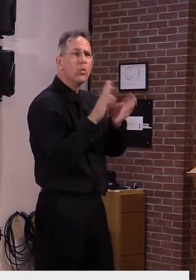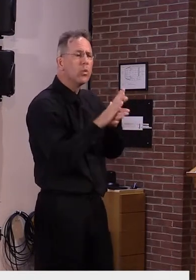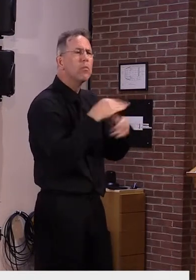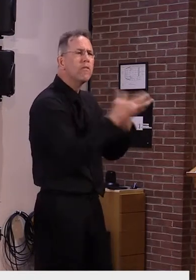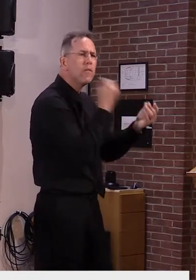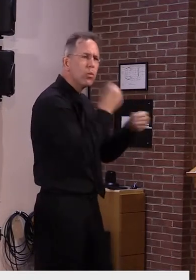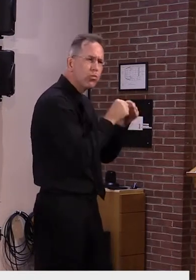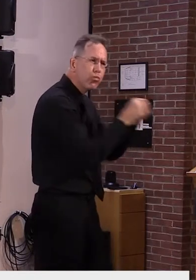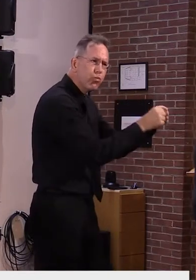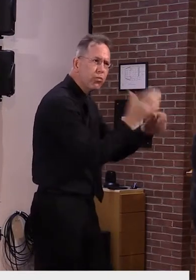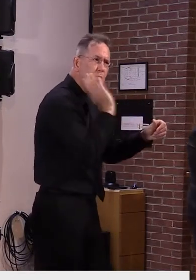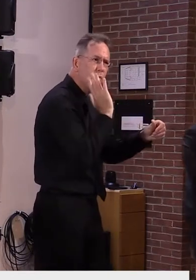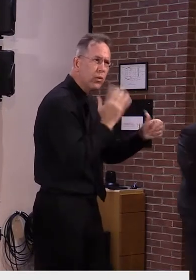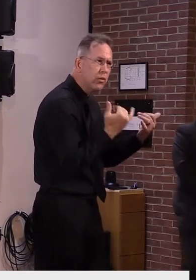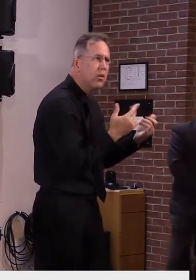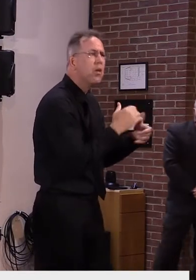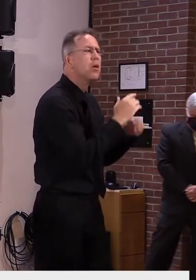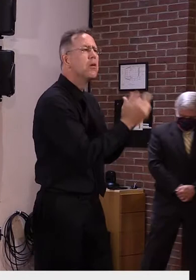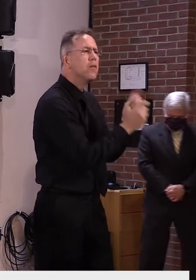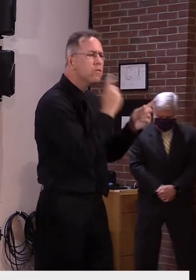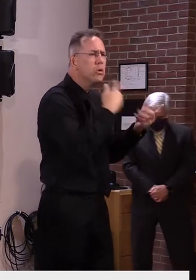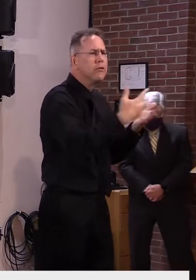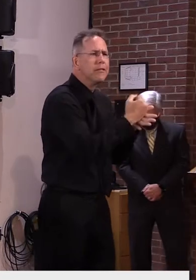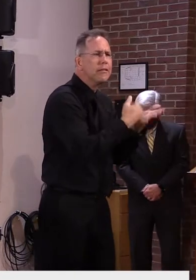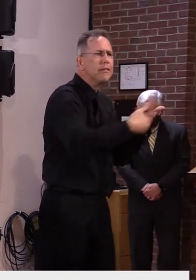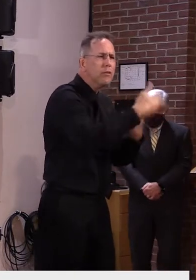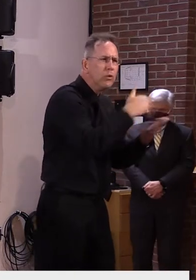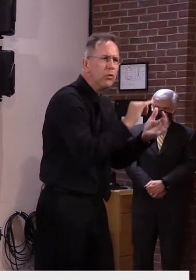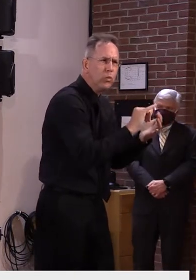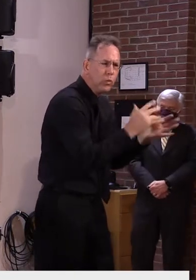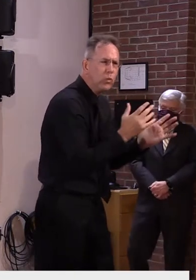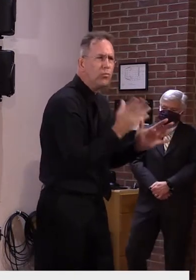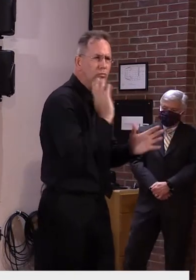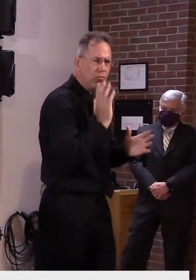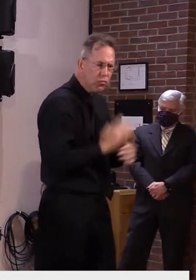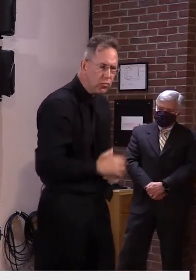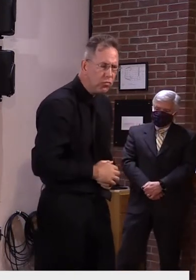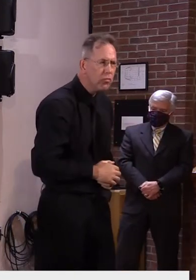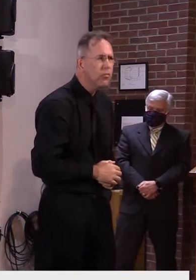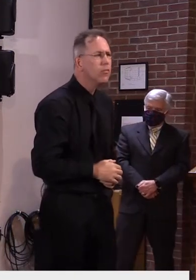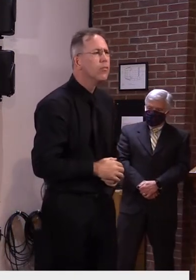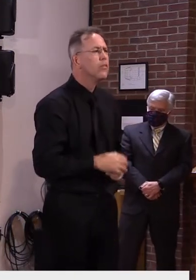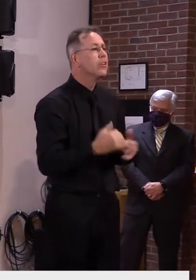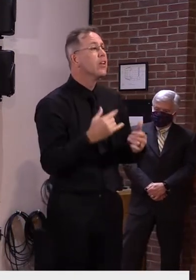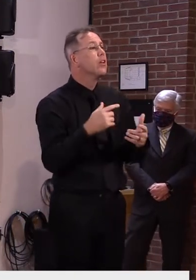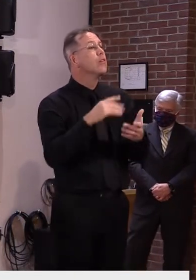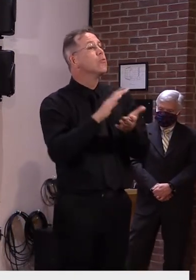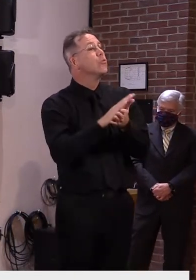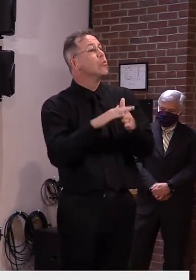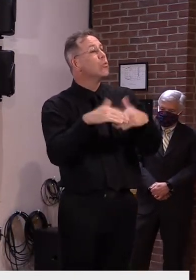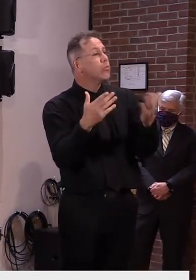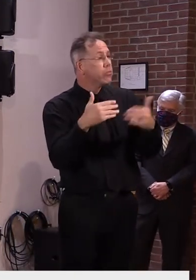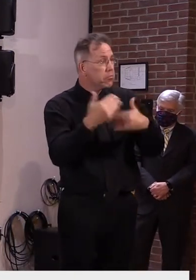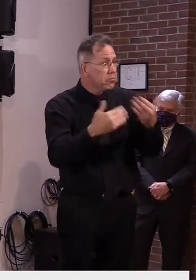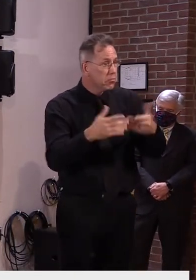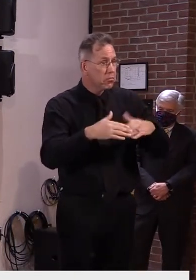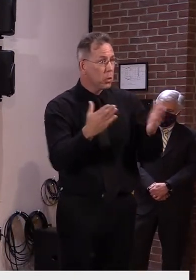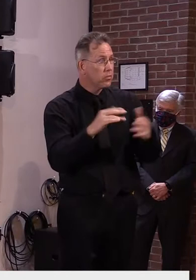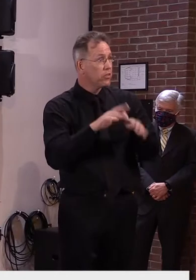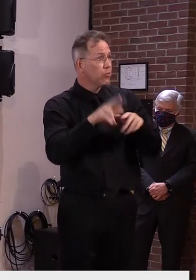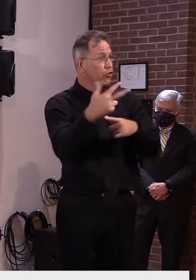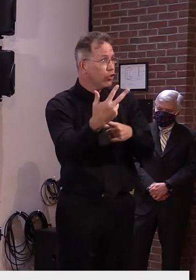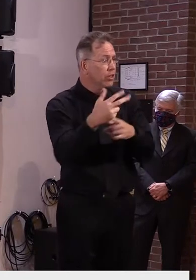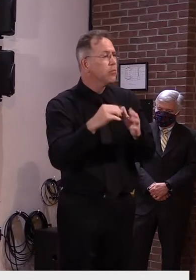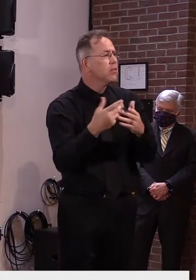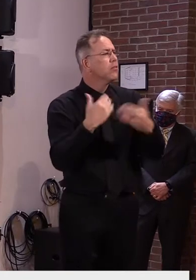economic and social stability these meals bring to families. Our school meal programs have been in continuous operation since March, including school